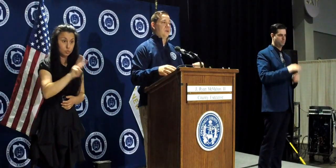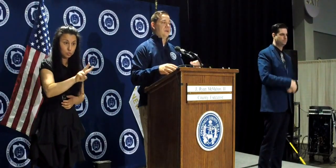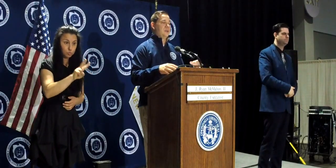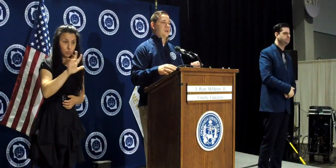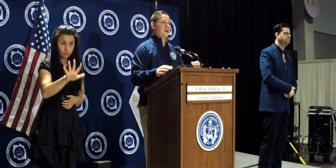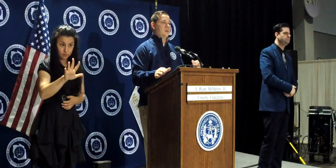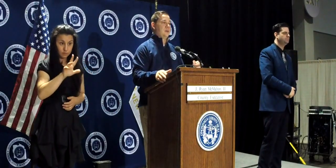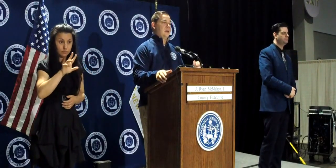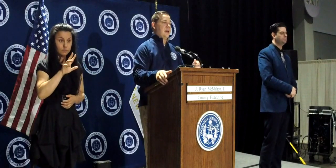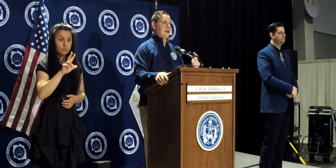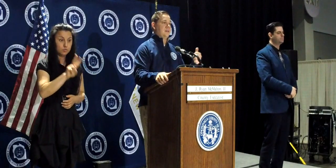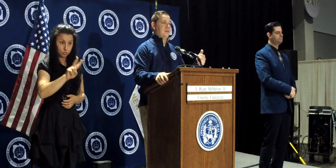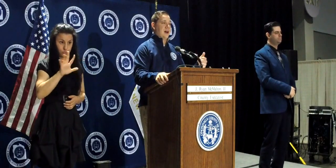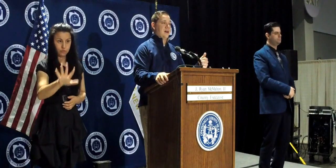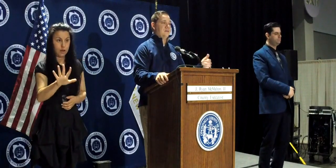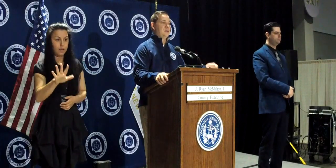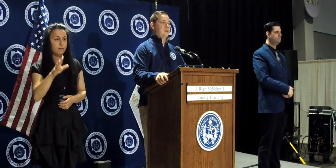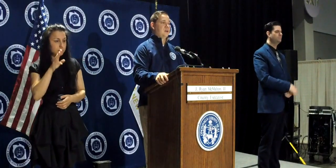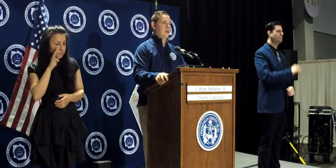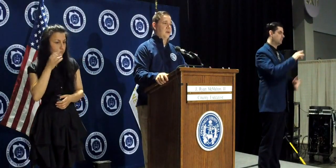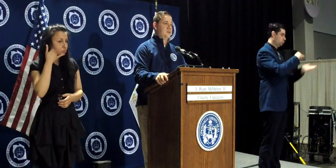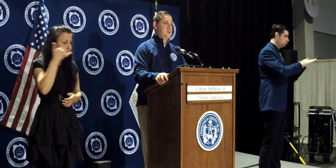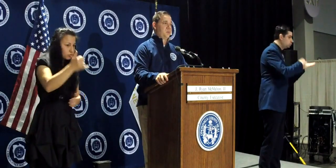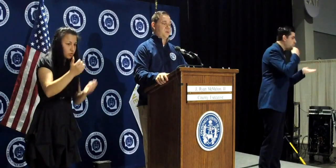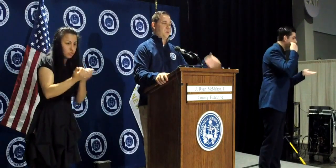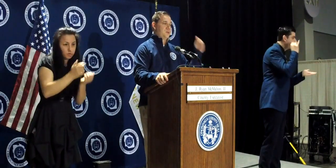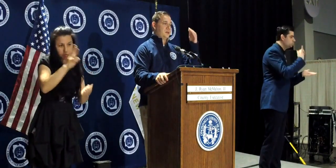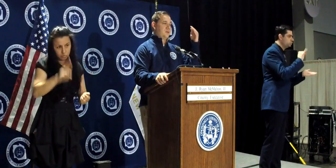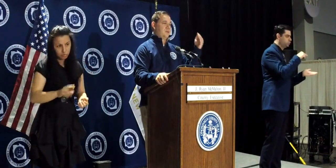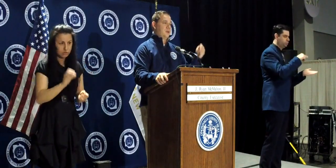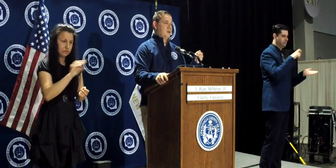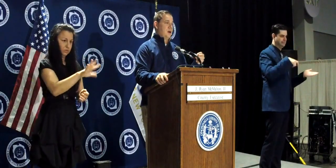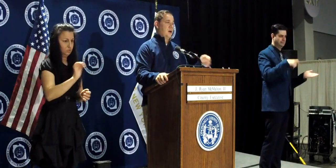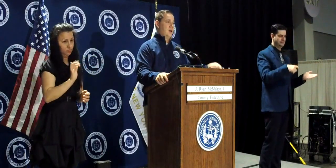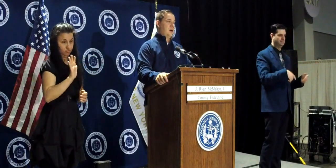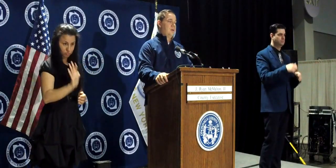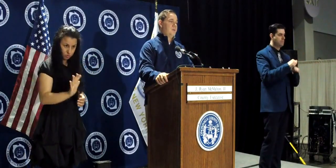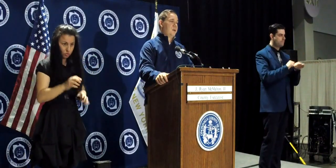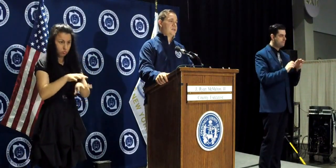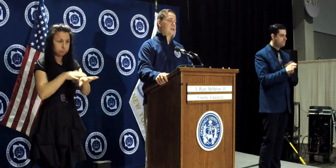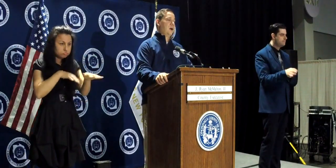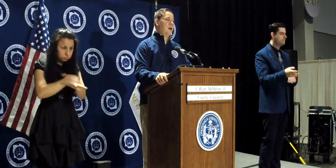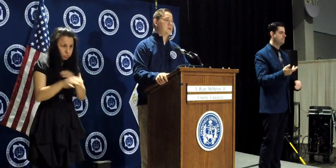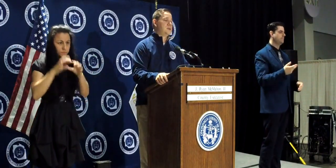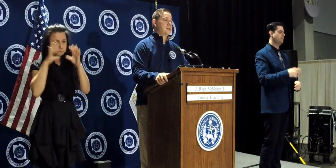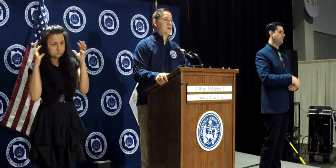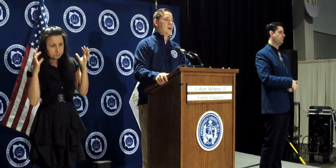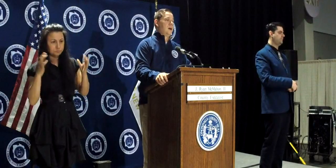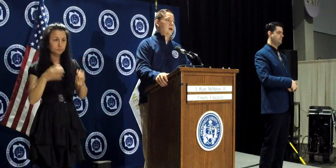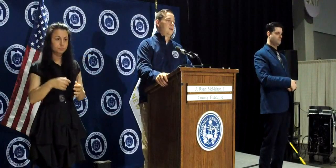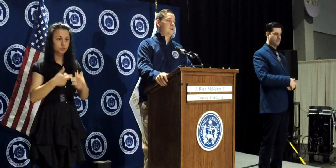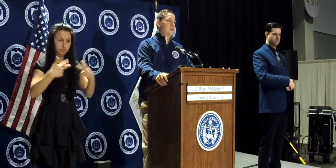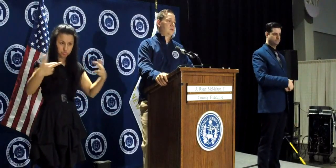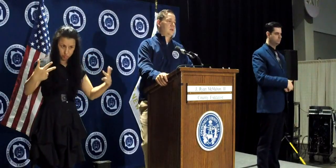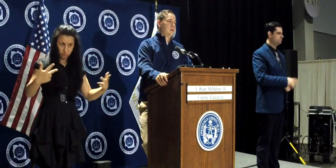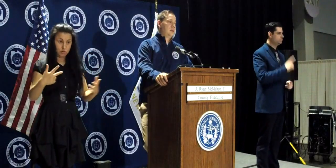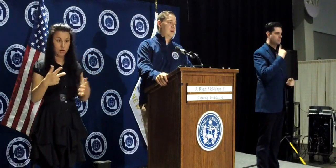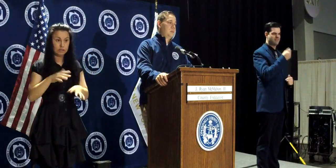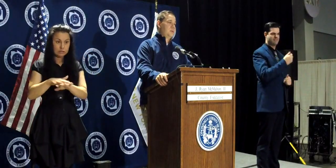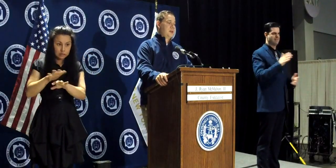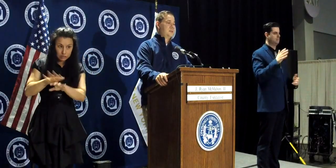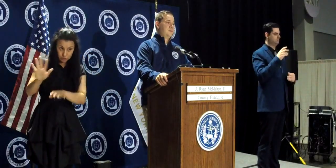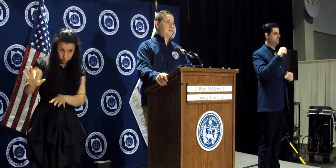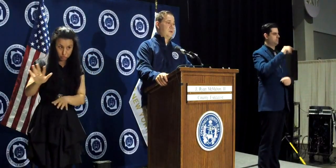and these are the N95s, these are gloves, these are protective face guards,